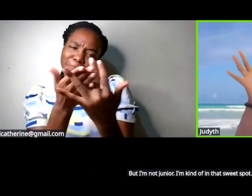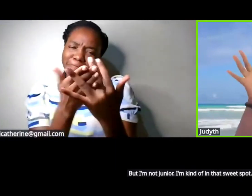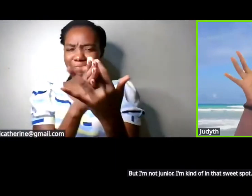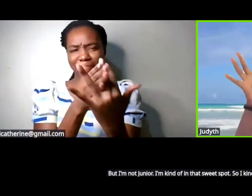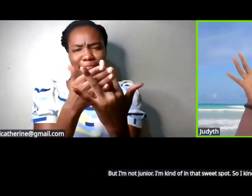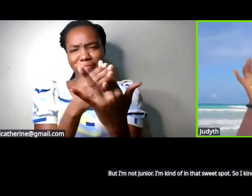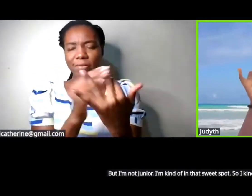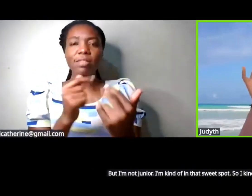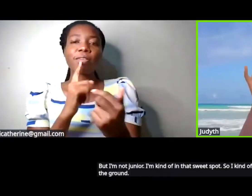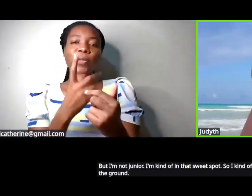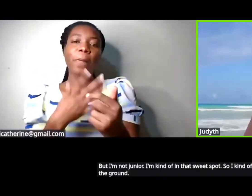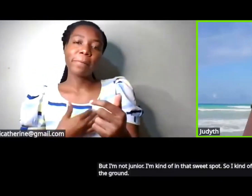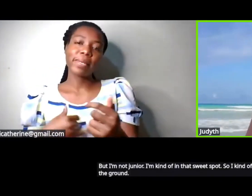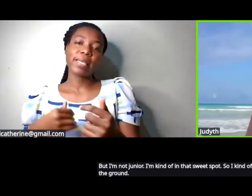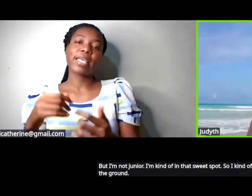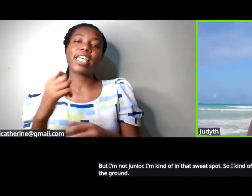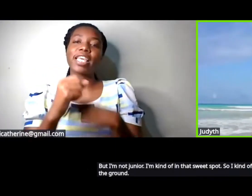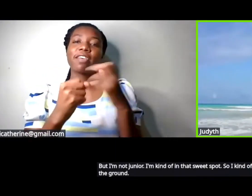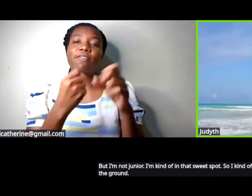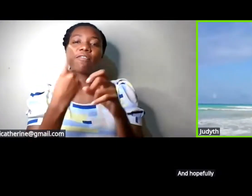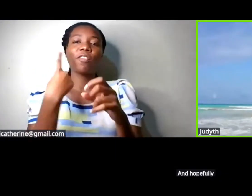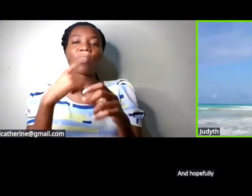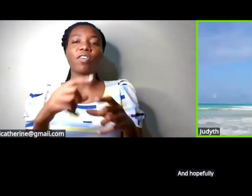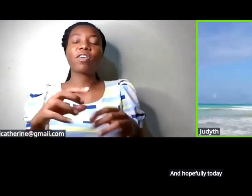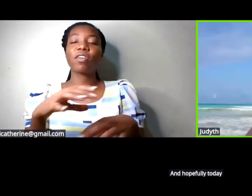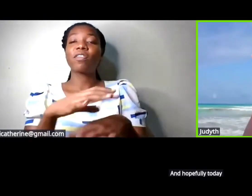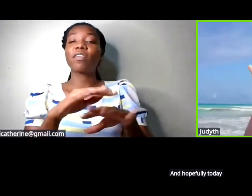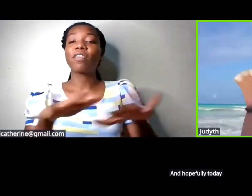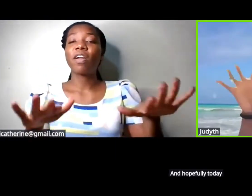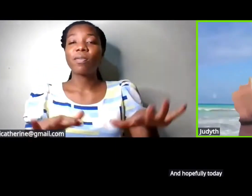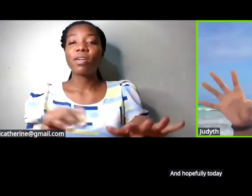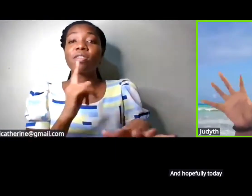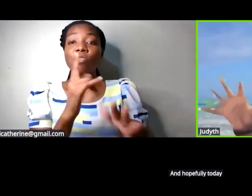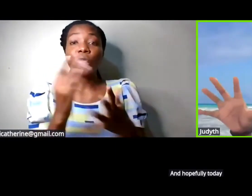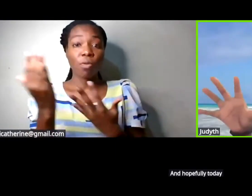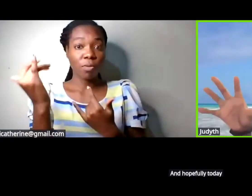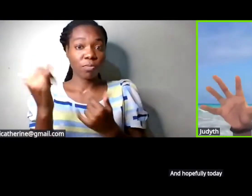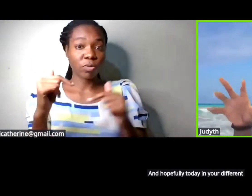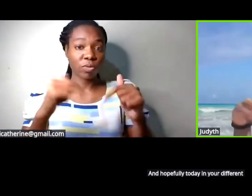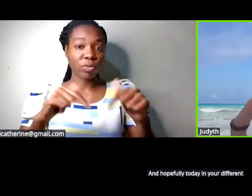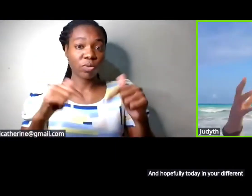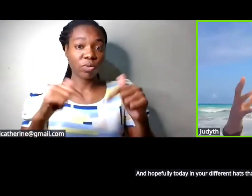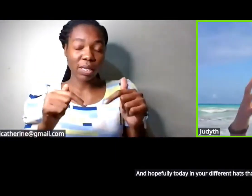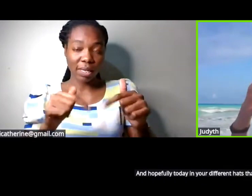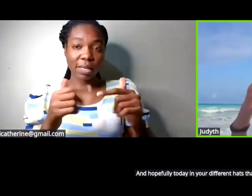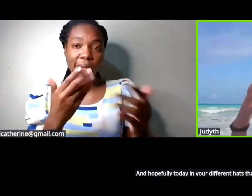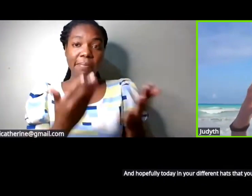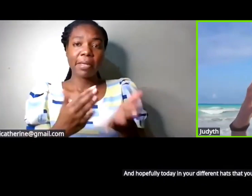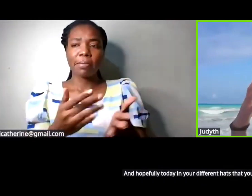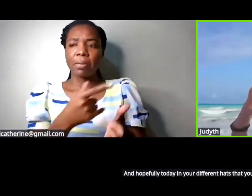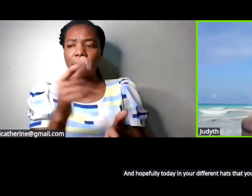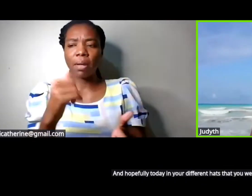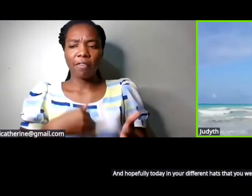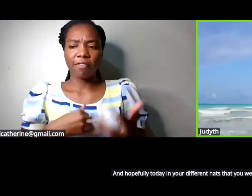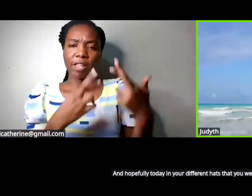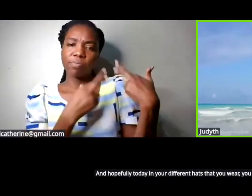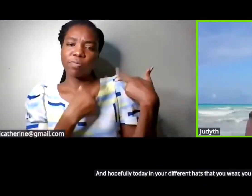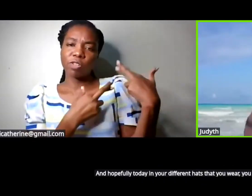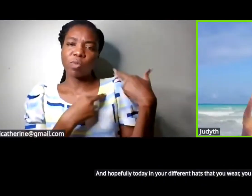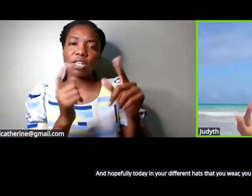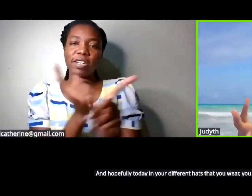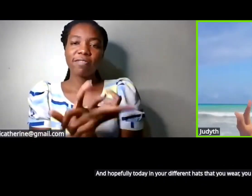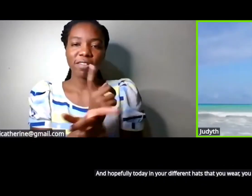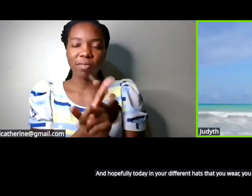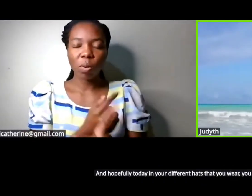to the ground. And hopefully today, in your different hats that you wear, you get to appreciate your